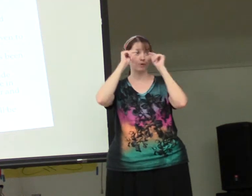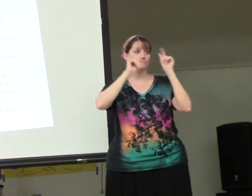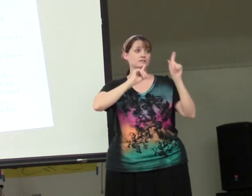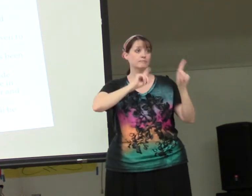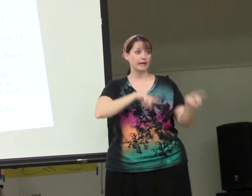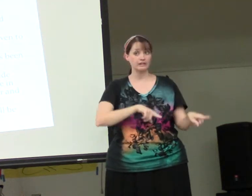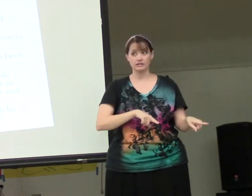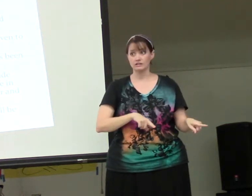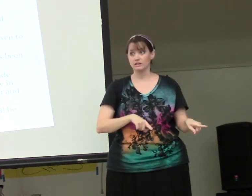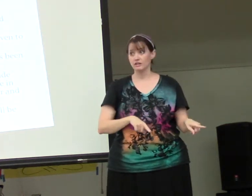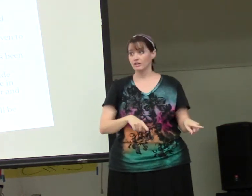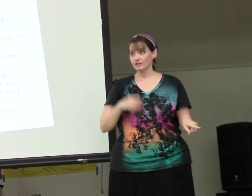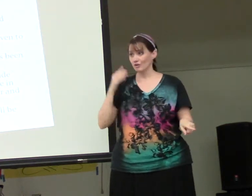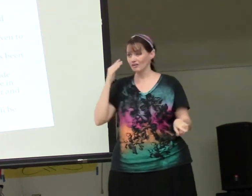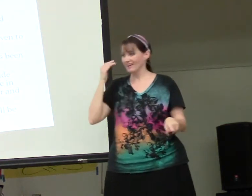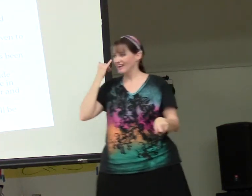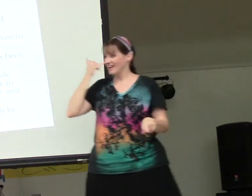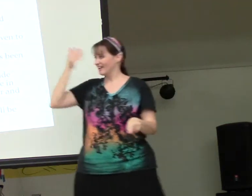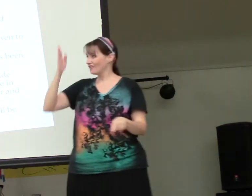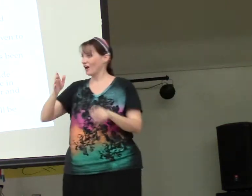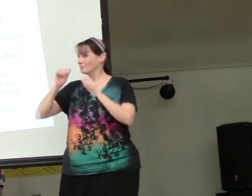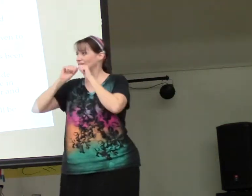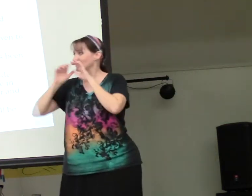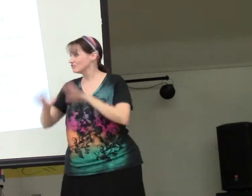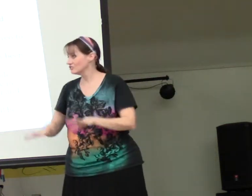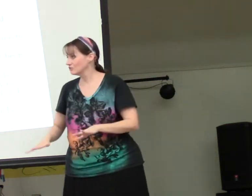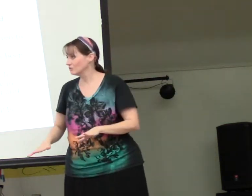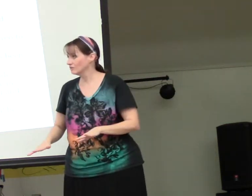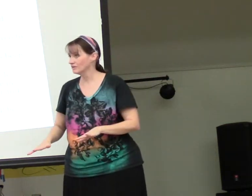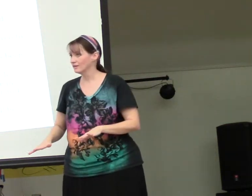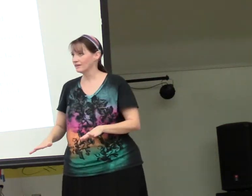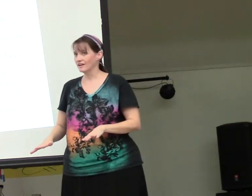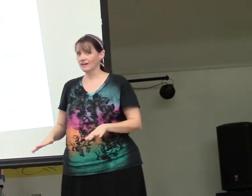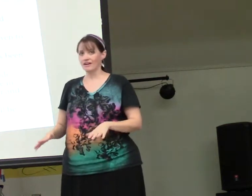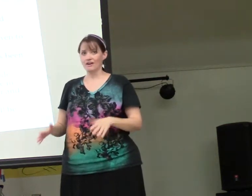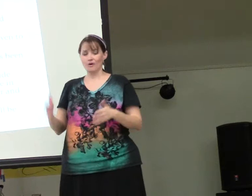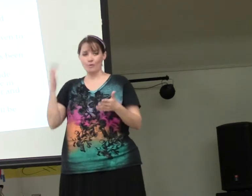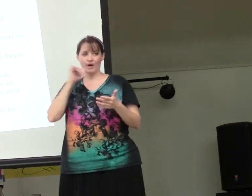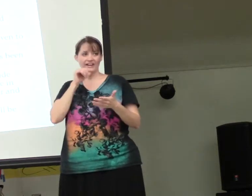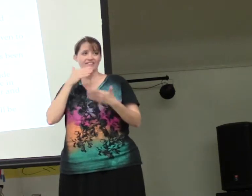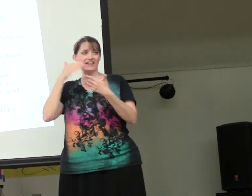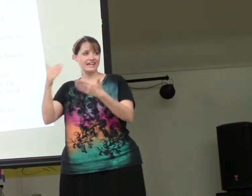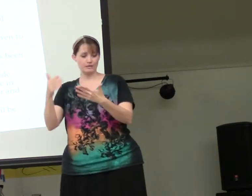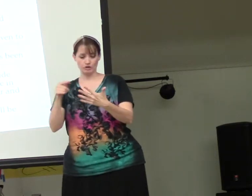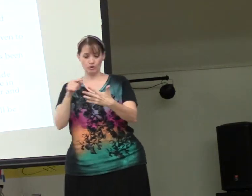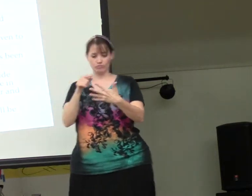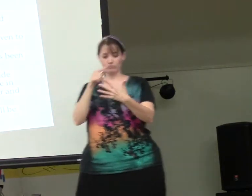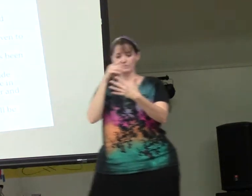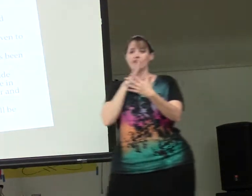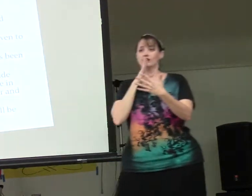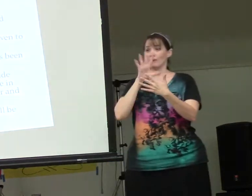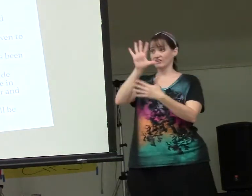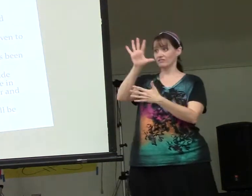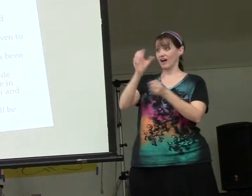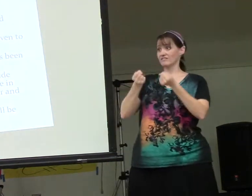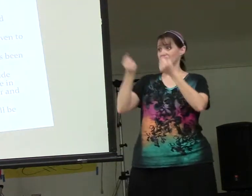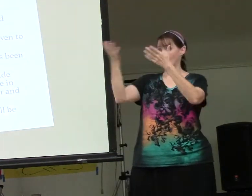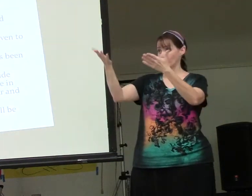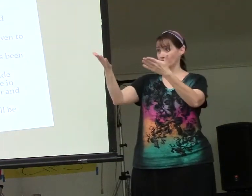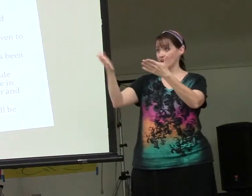Moses commanded. You know, if God blesses you, why not thank him? You know, we talked about the five sacrifices